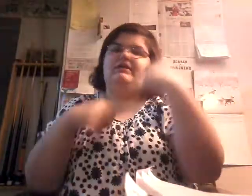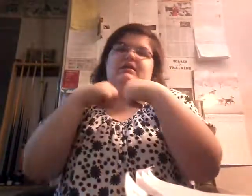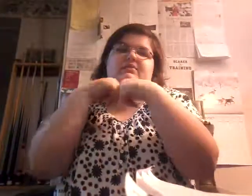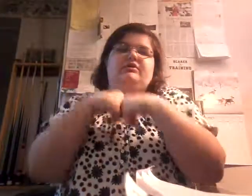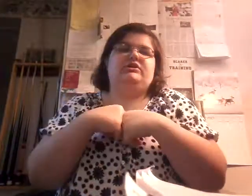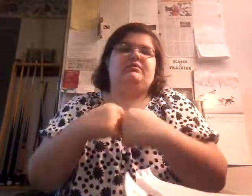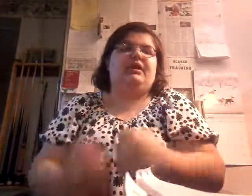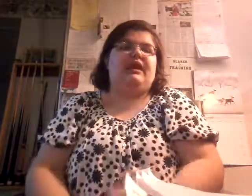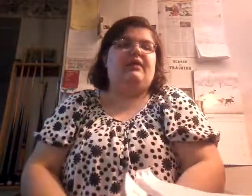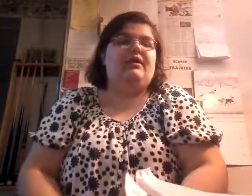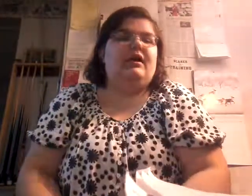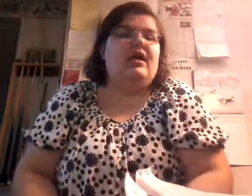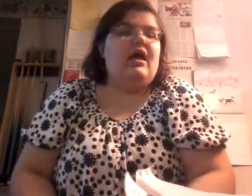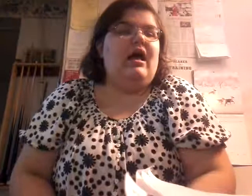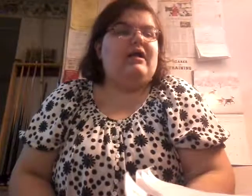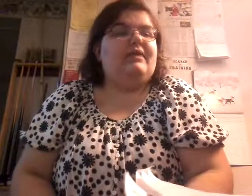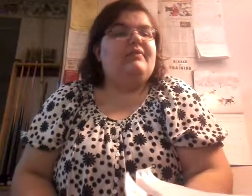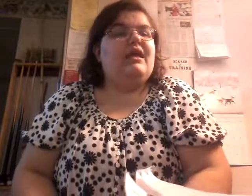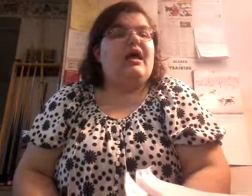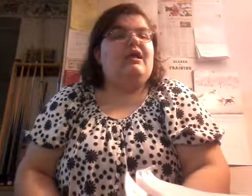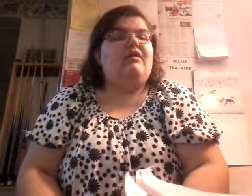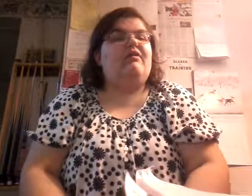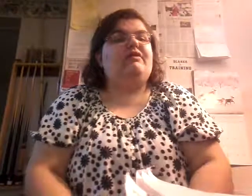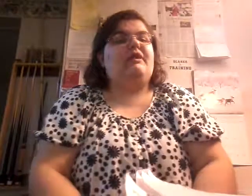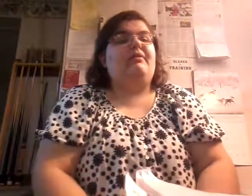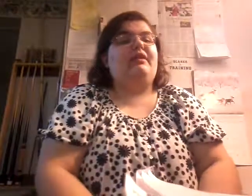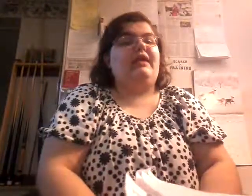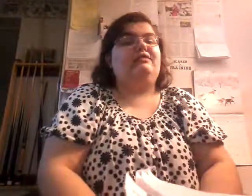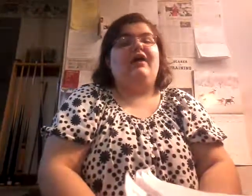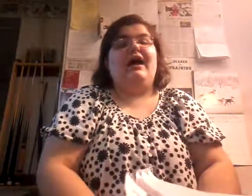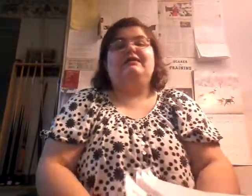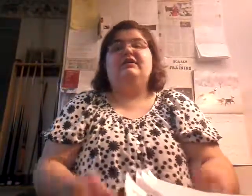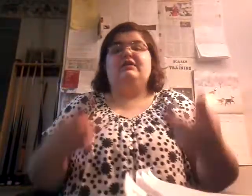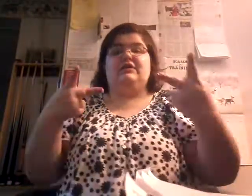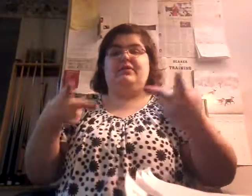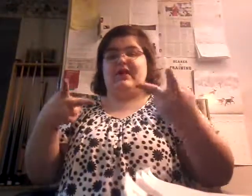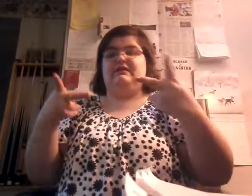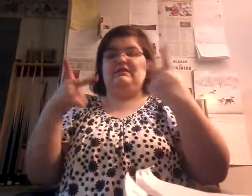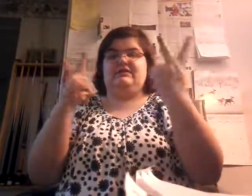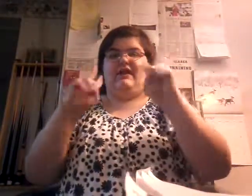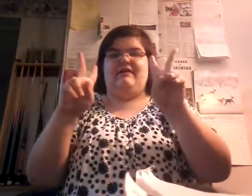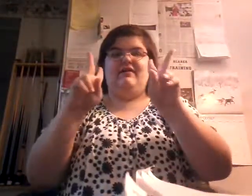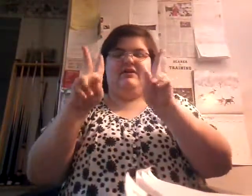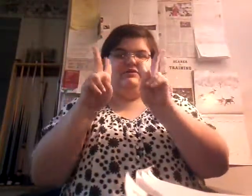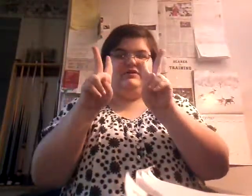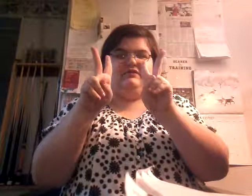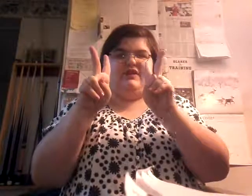did emotional breakdown. Okay, I know there's a place for us So place, you have your two